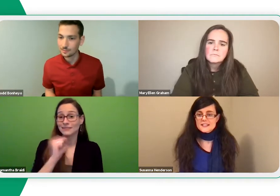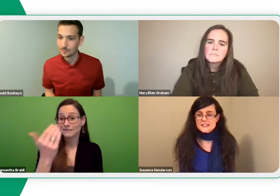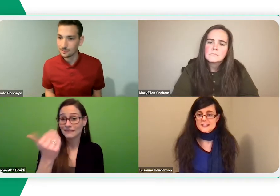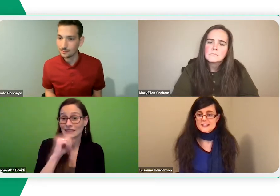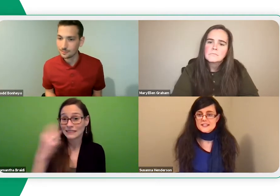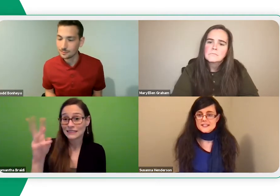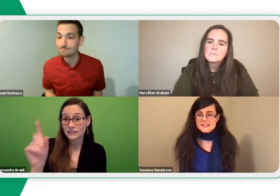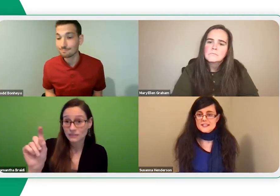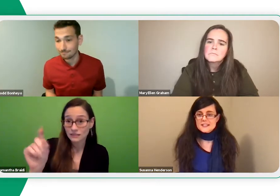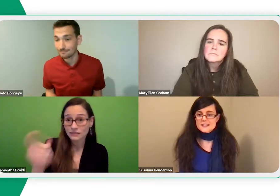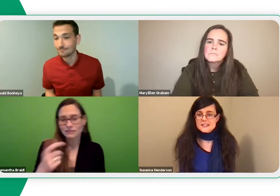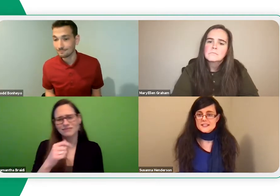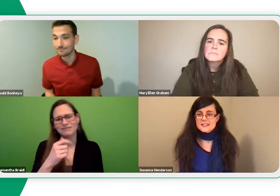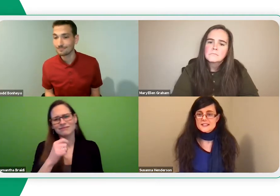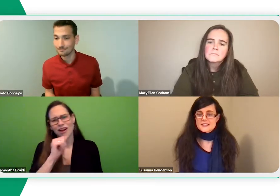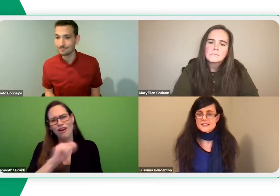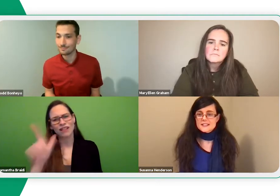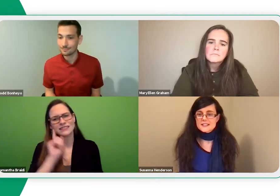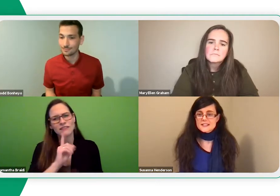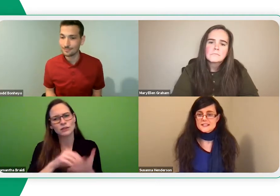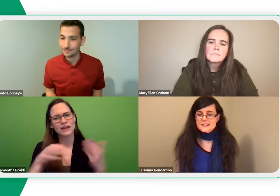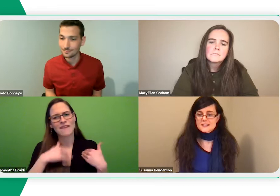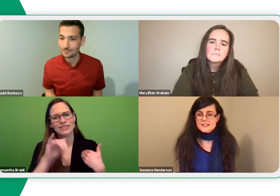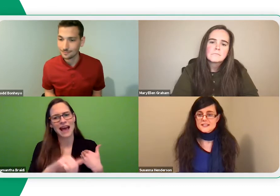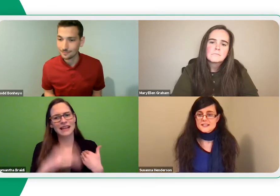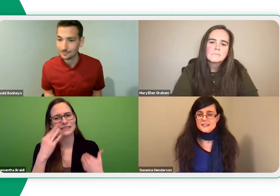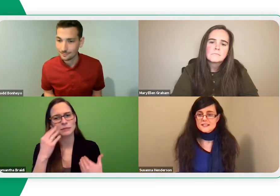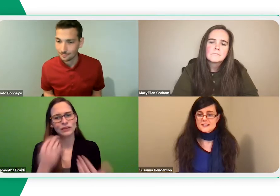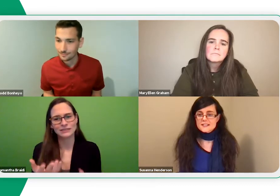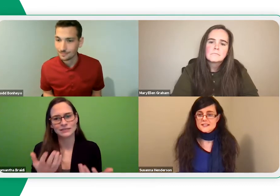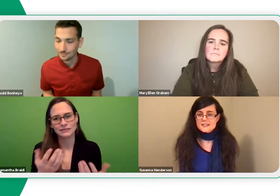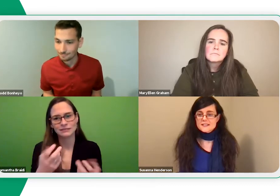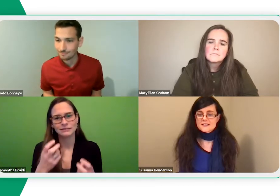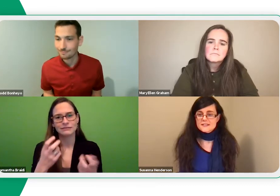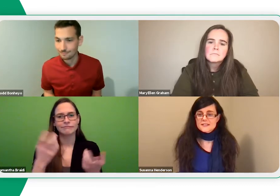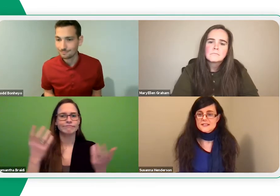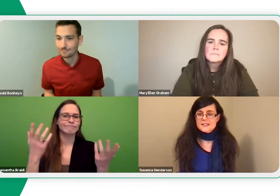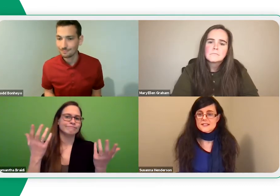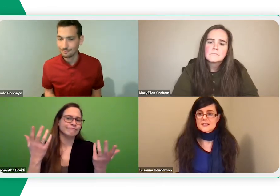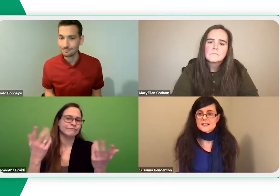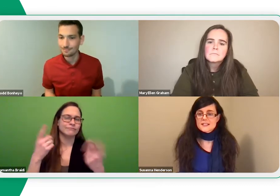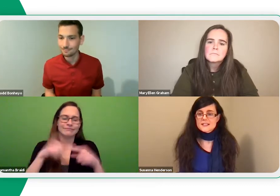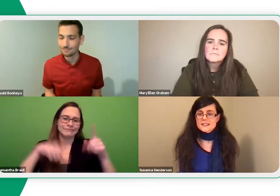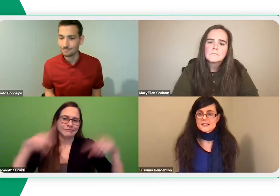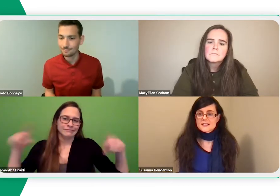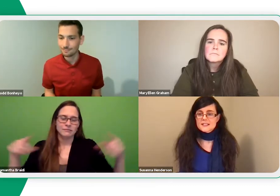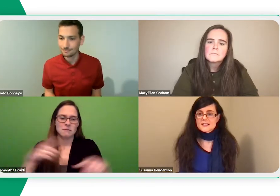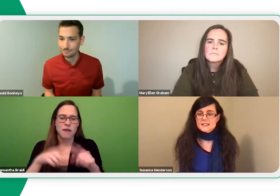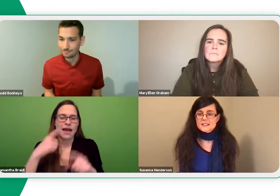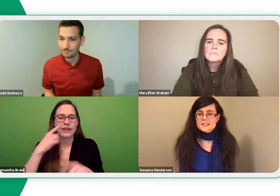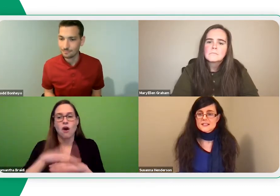Exactly. And it also depends if these kids have had a job. Most kids don't have a job at 15,